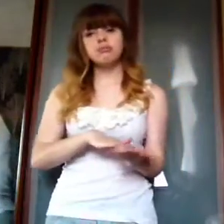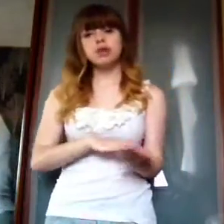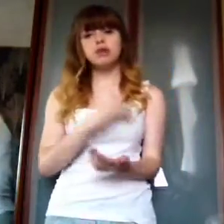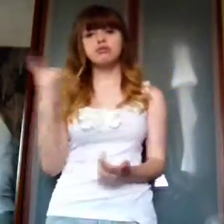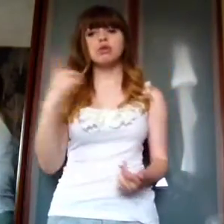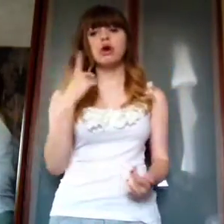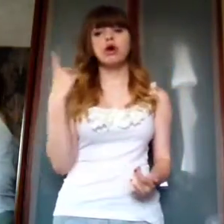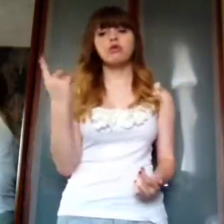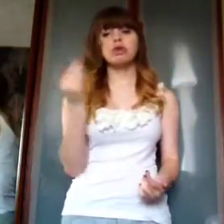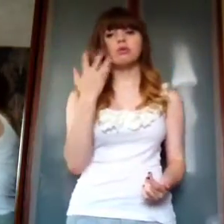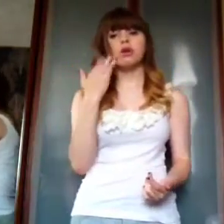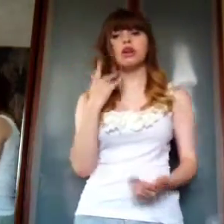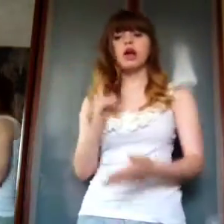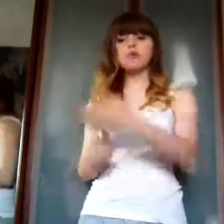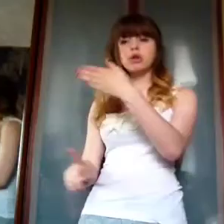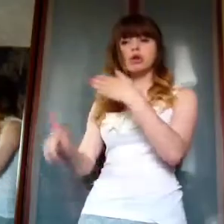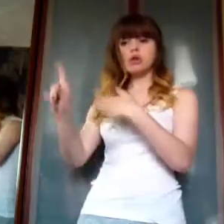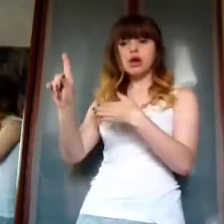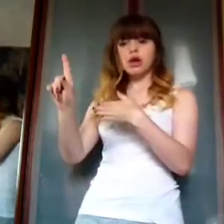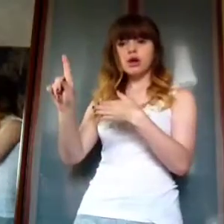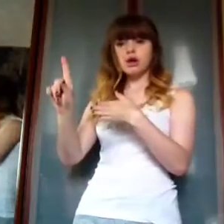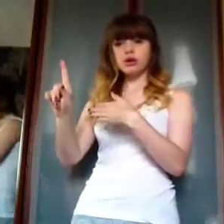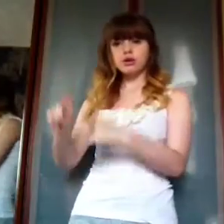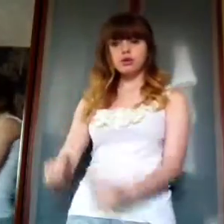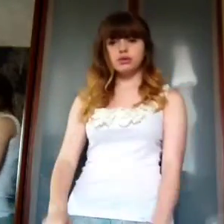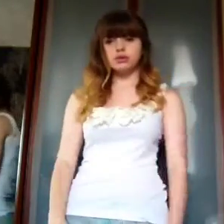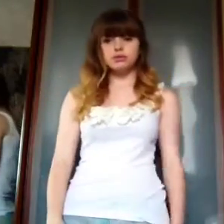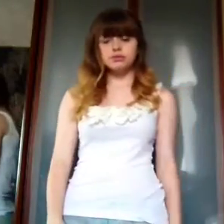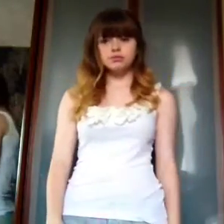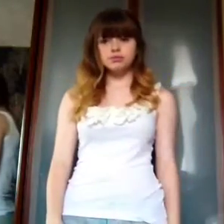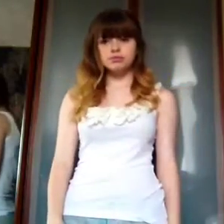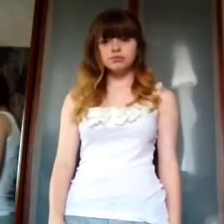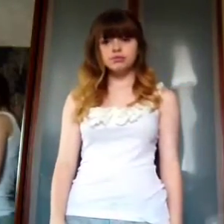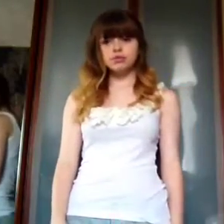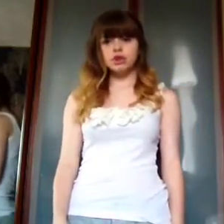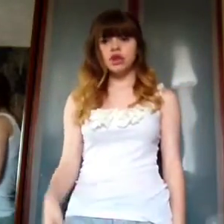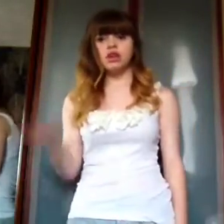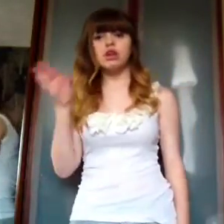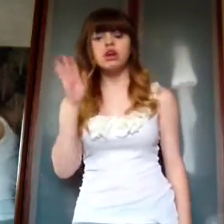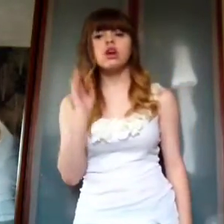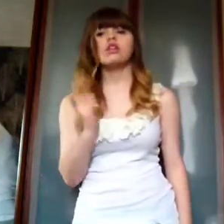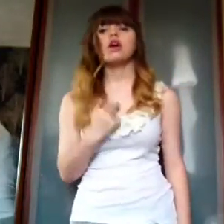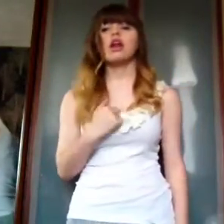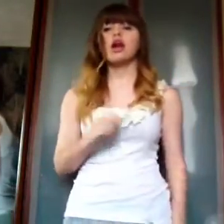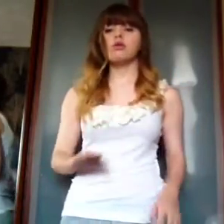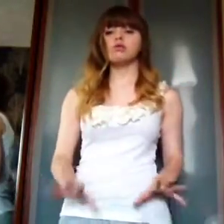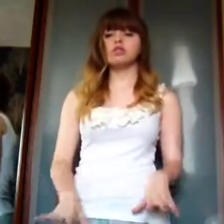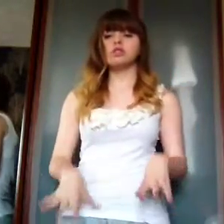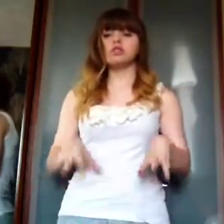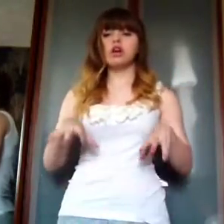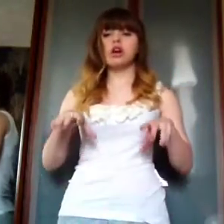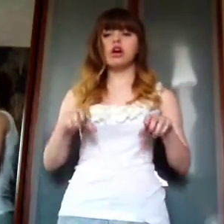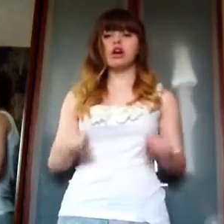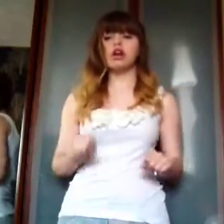mean I'm lonely when I'm alone You heard that I was starting